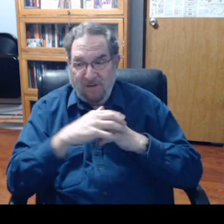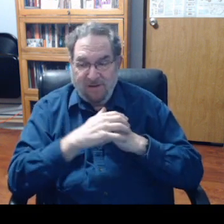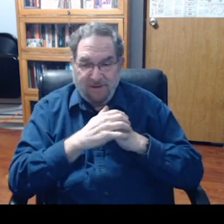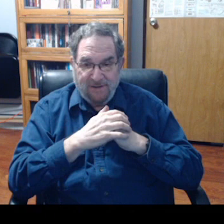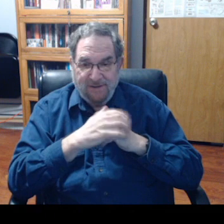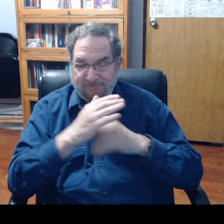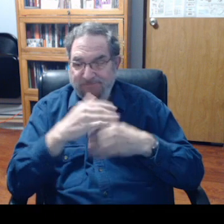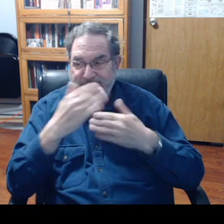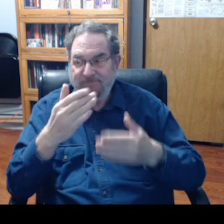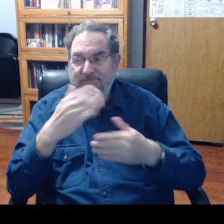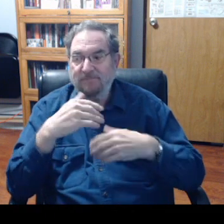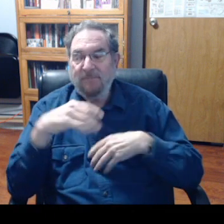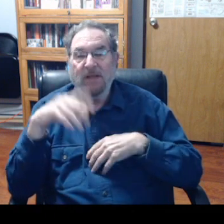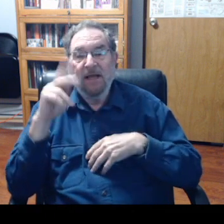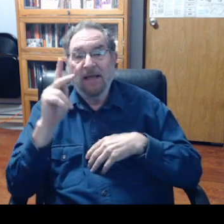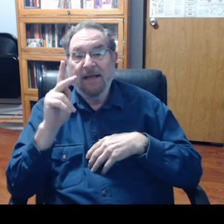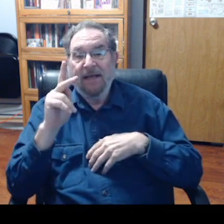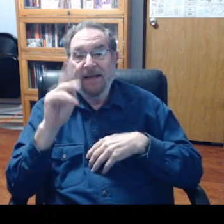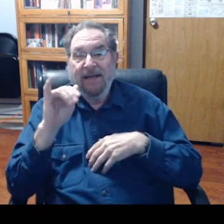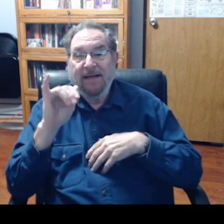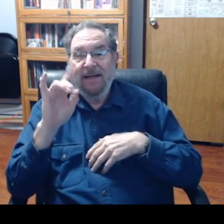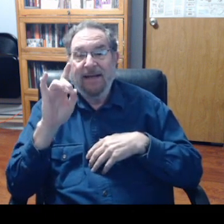Protectional